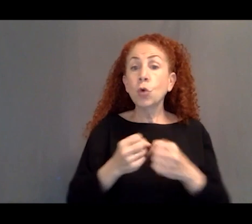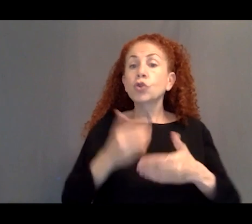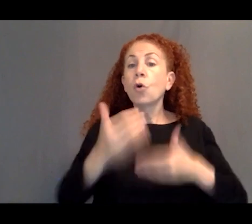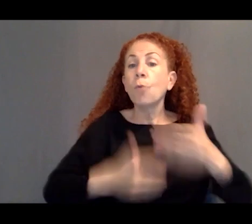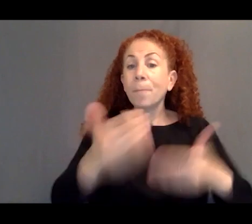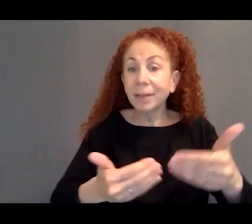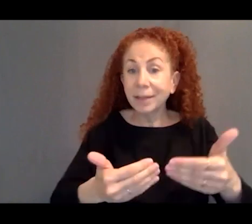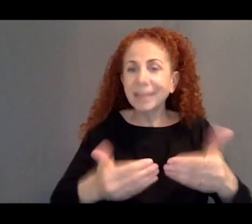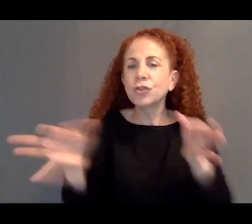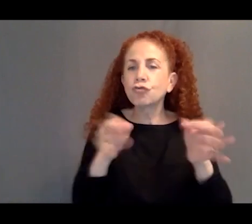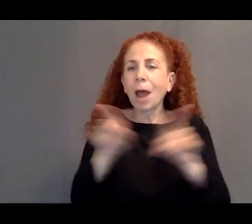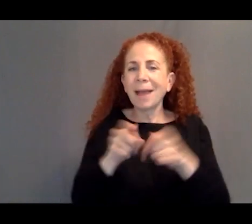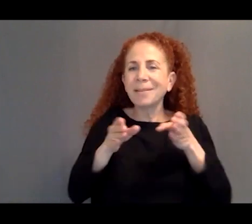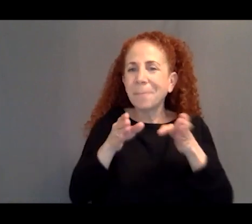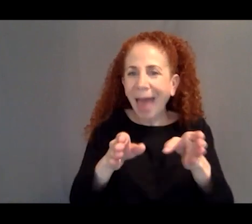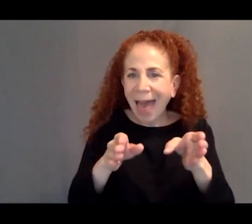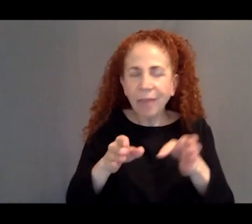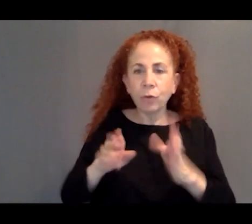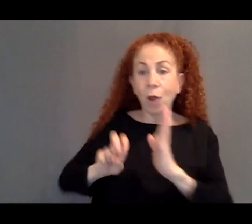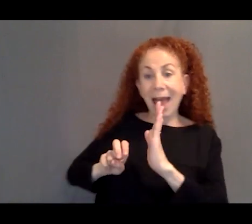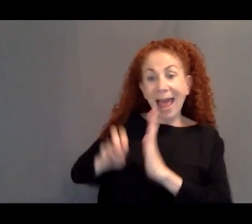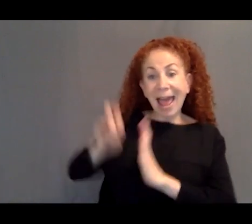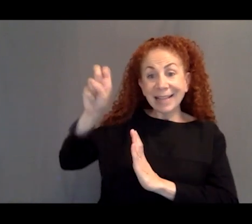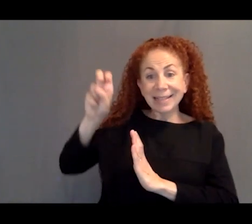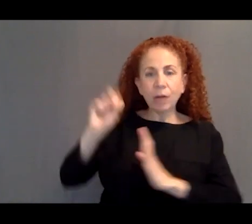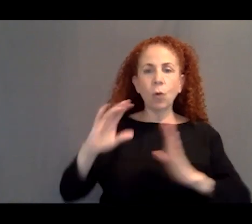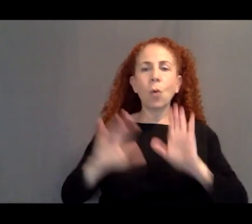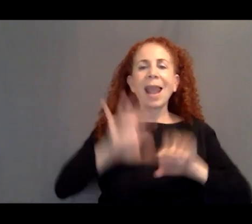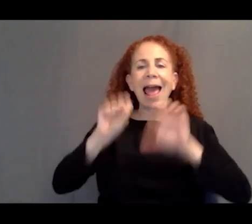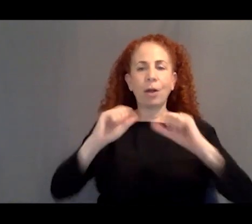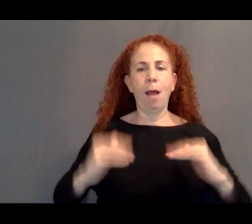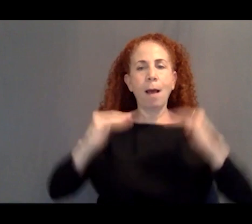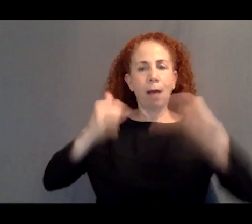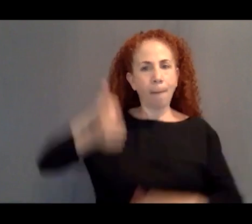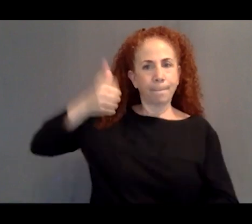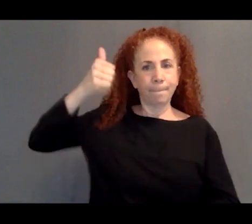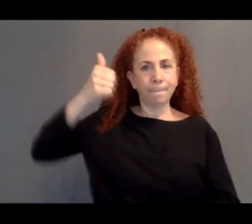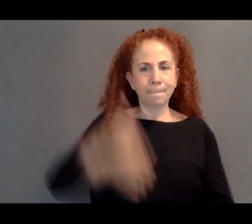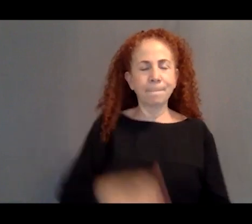described in terms of pathways, escalators, or ladders.